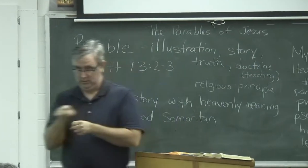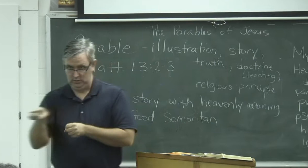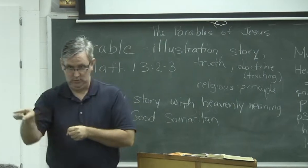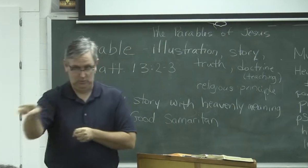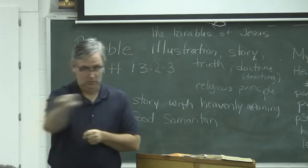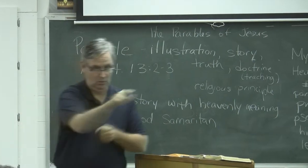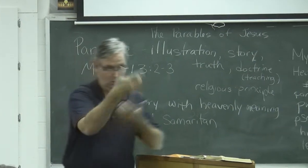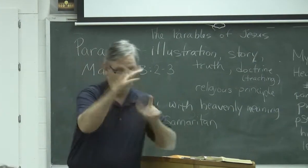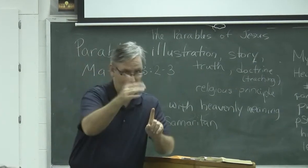to get